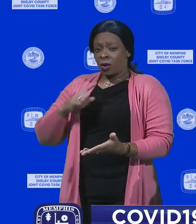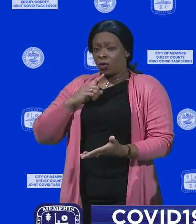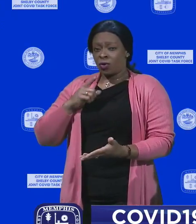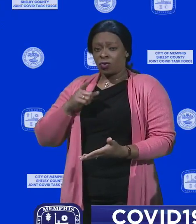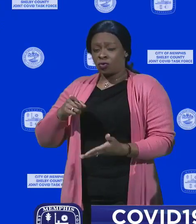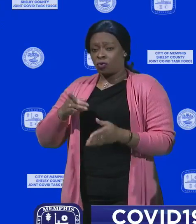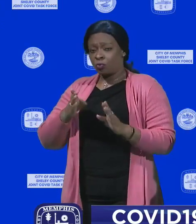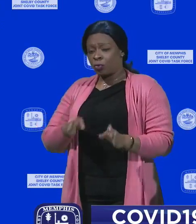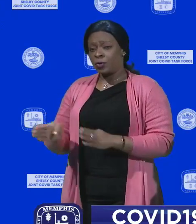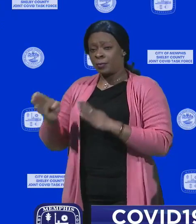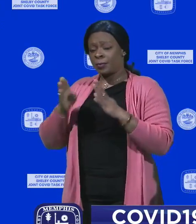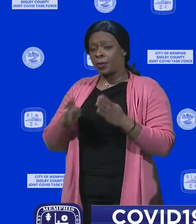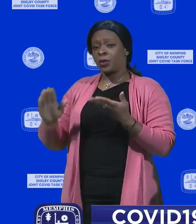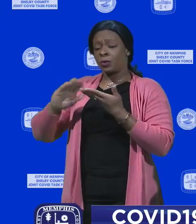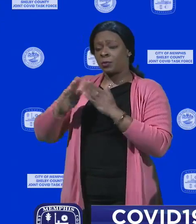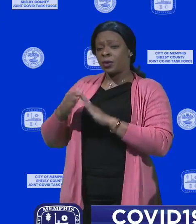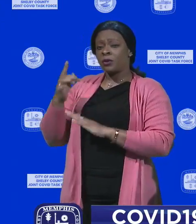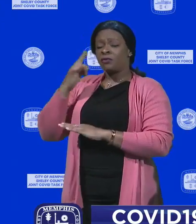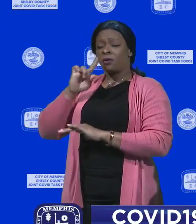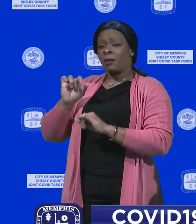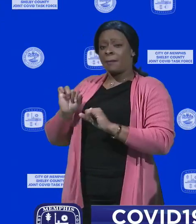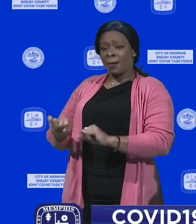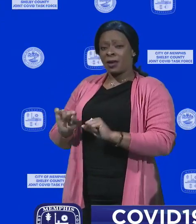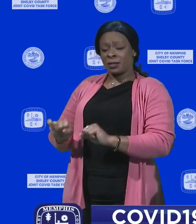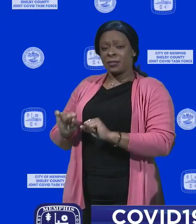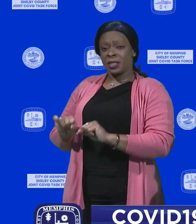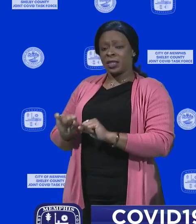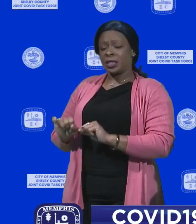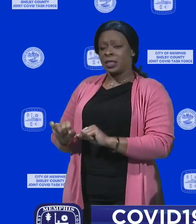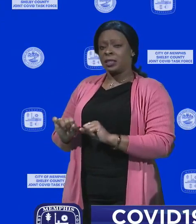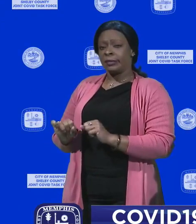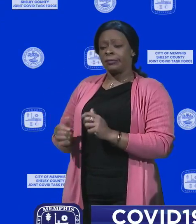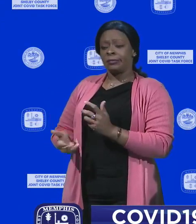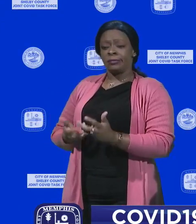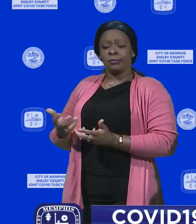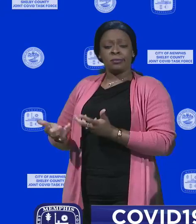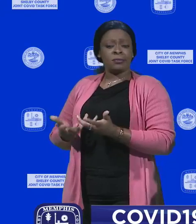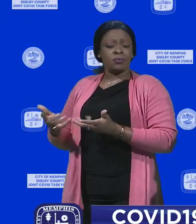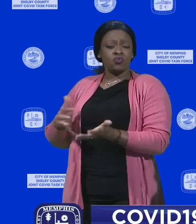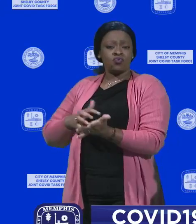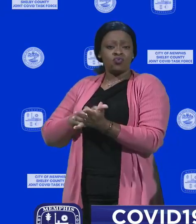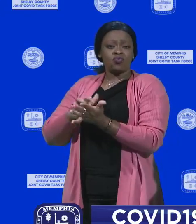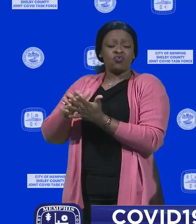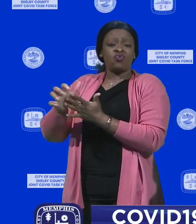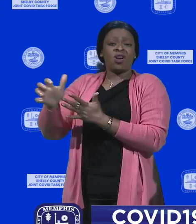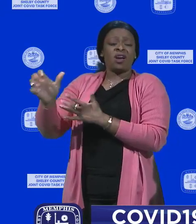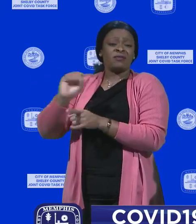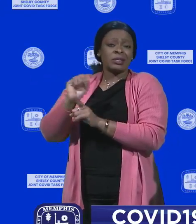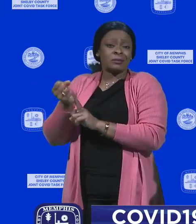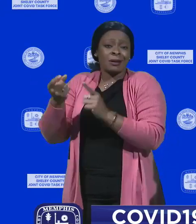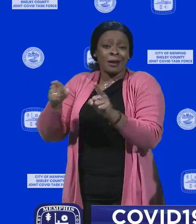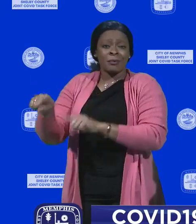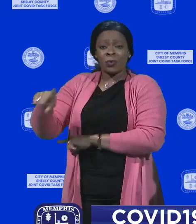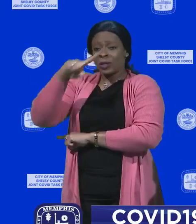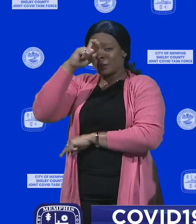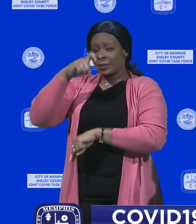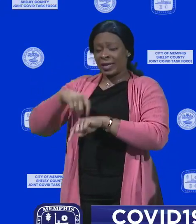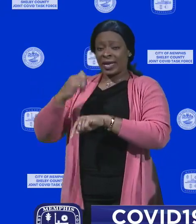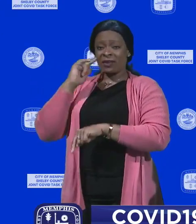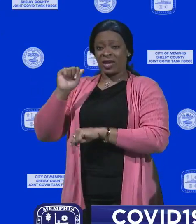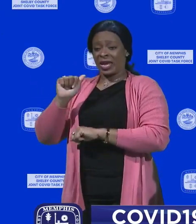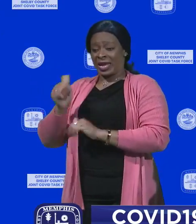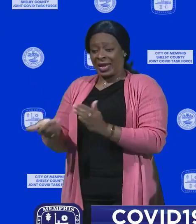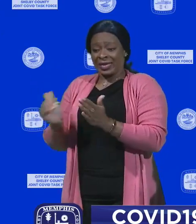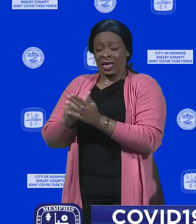guys preparing the community for potentially some rough waters here this summer if there is another surge